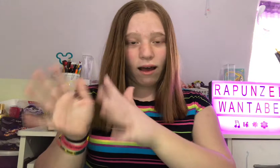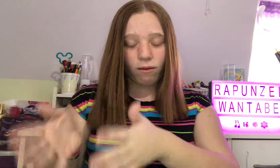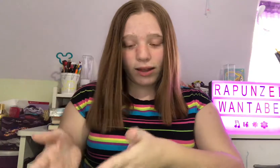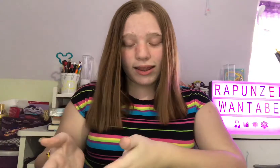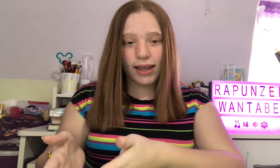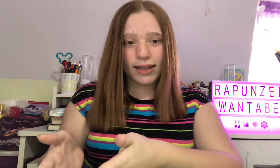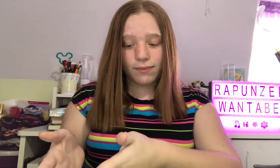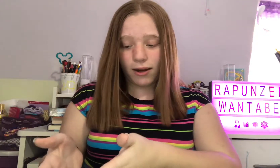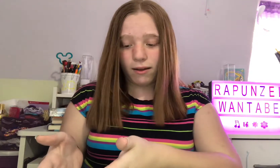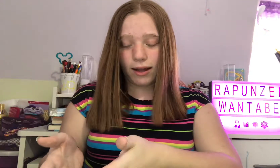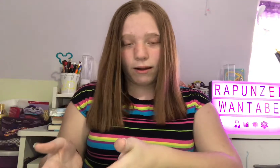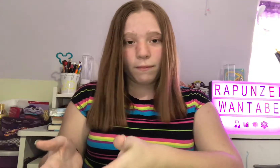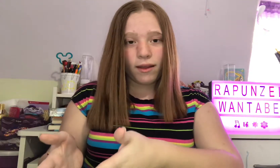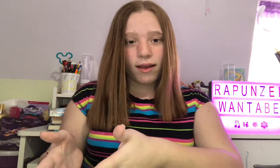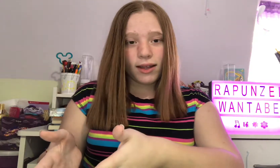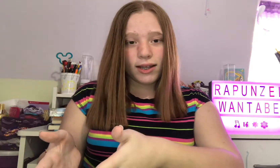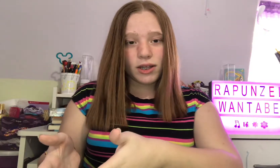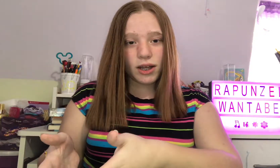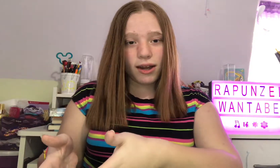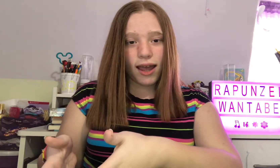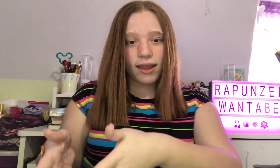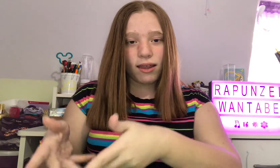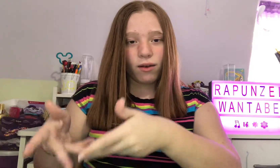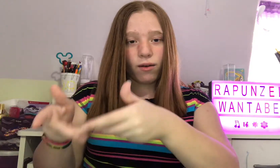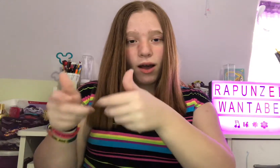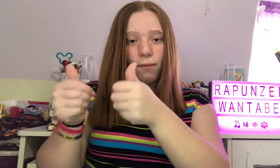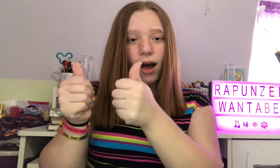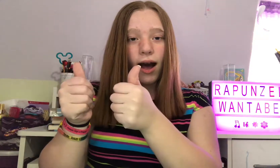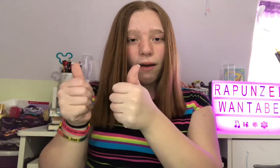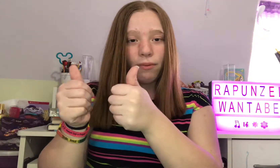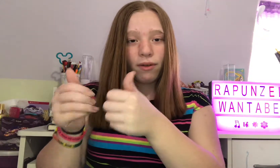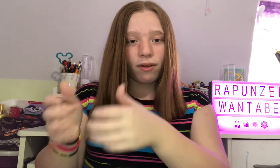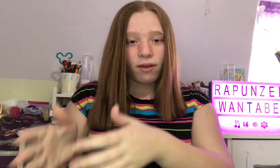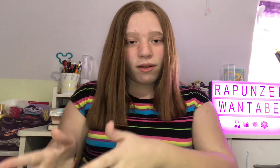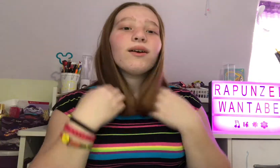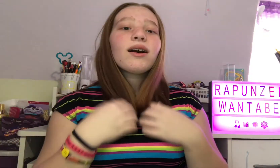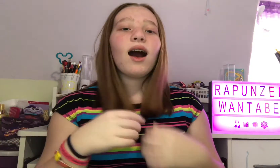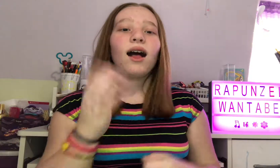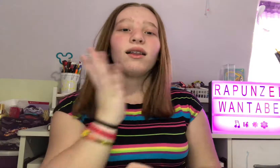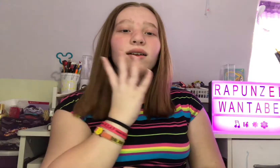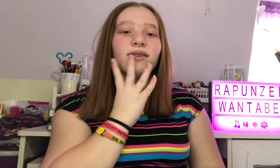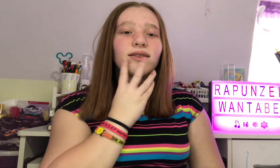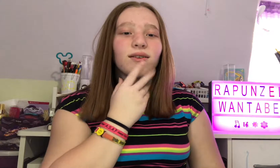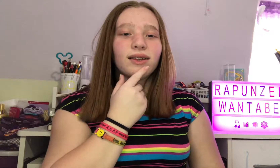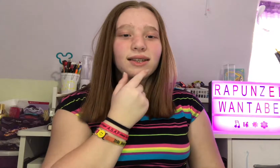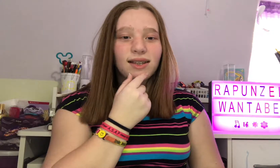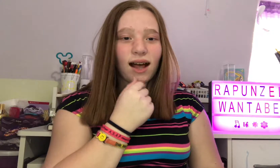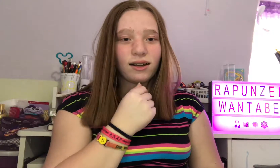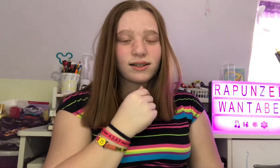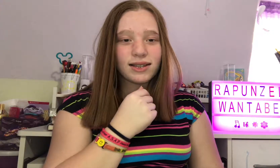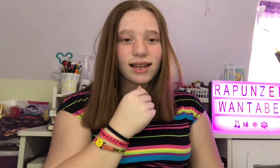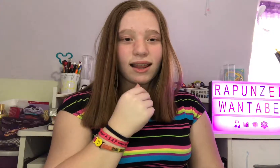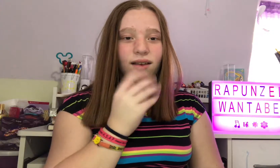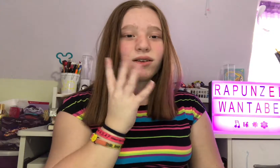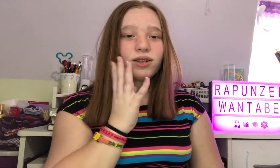out like this, parallel to each other, and then you come up. But colors, so this is colors in sign language. You